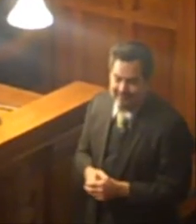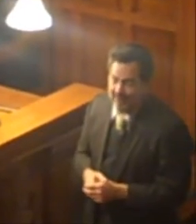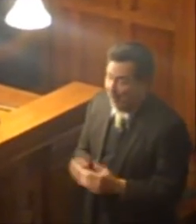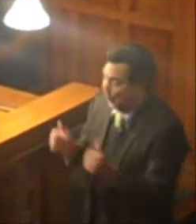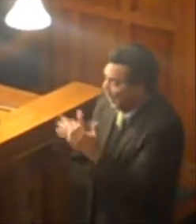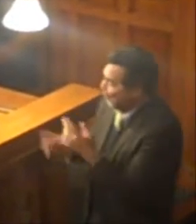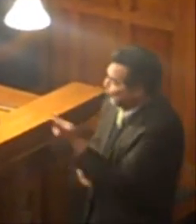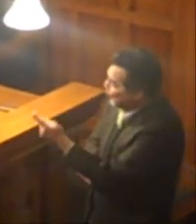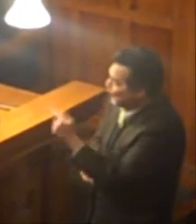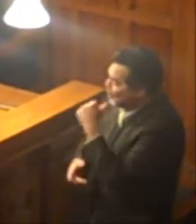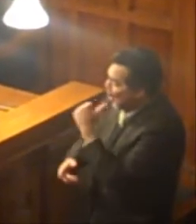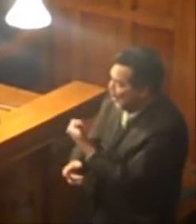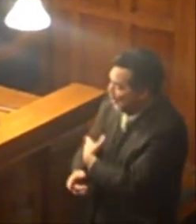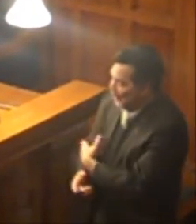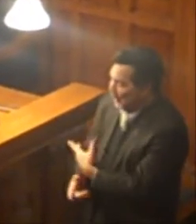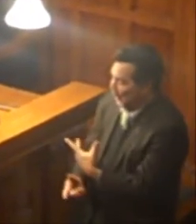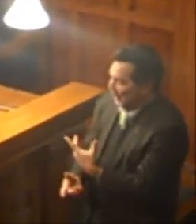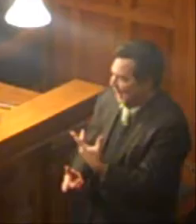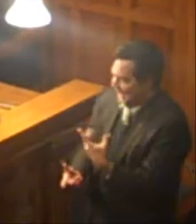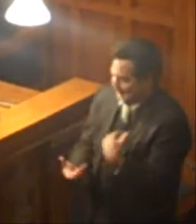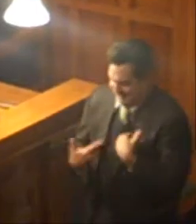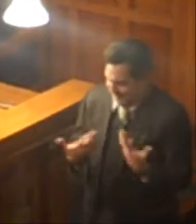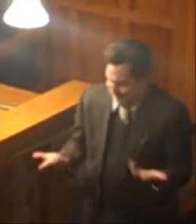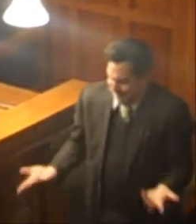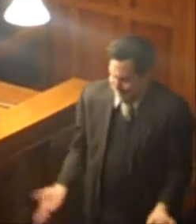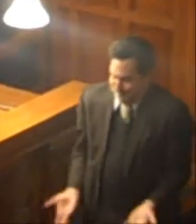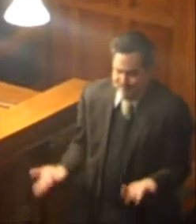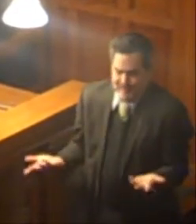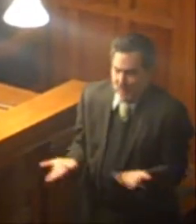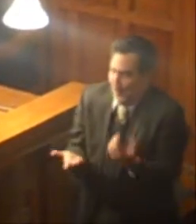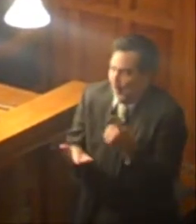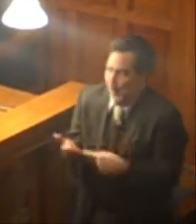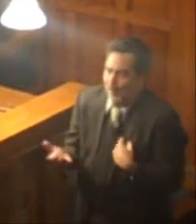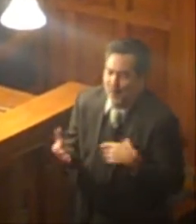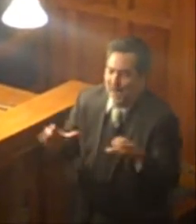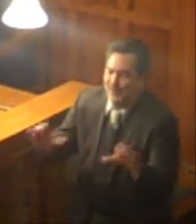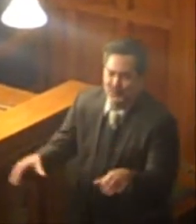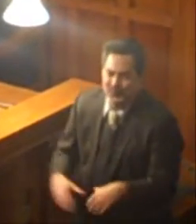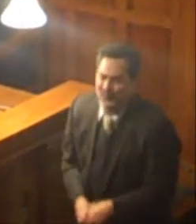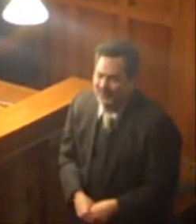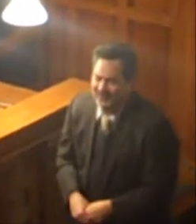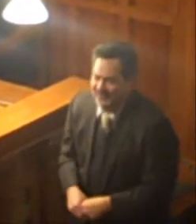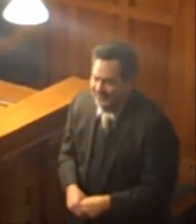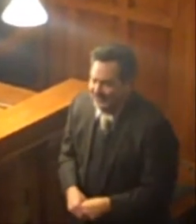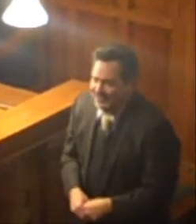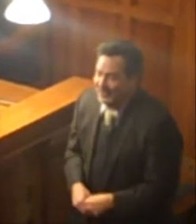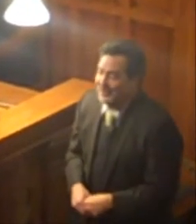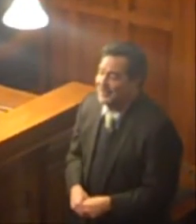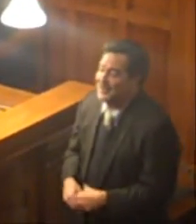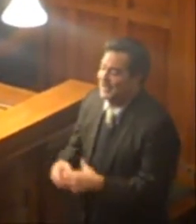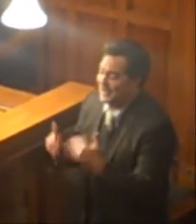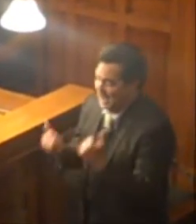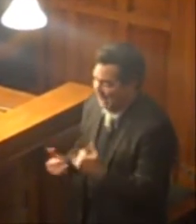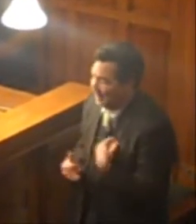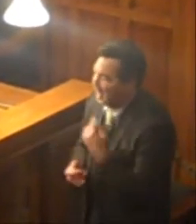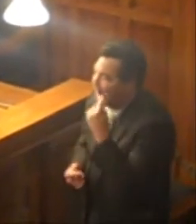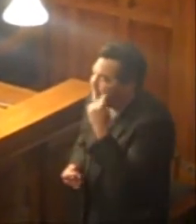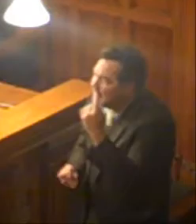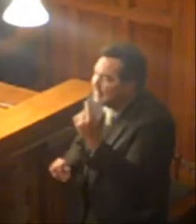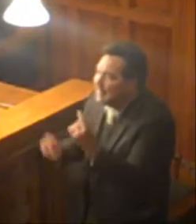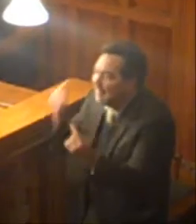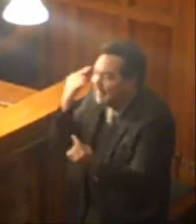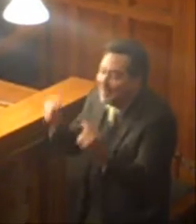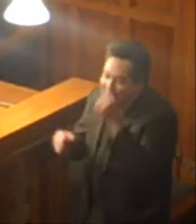without you both. You kept it real. My memories run far and deep with you both in